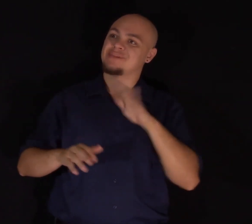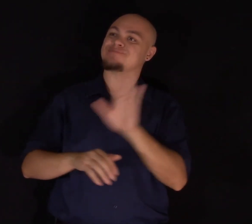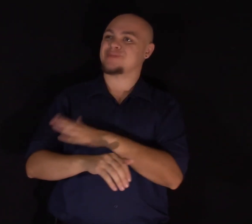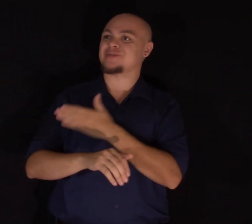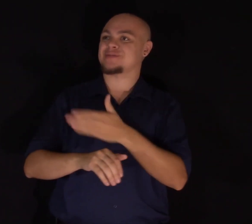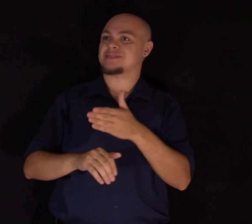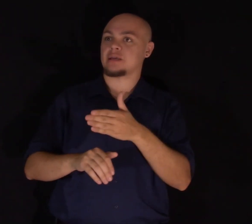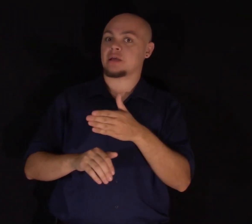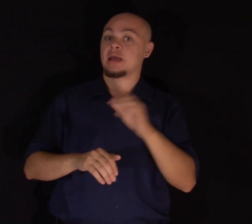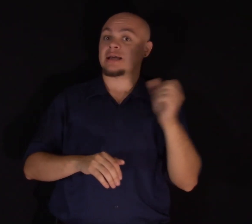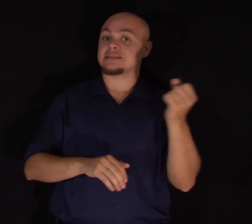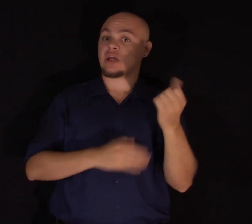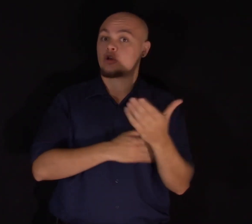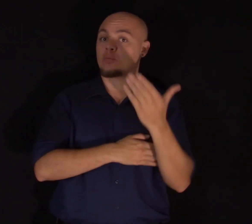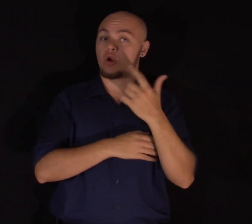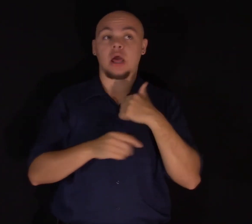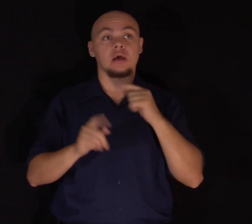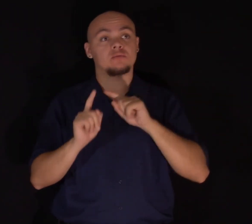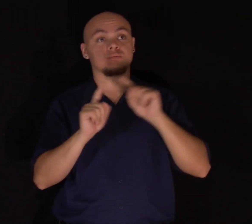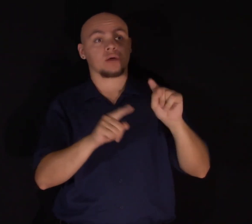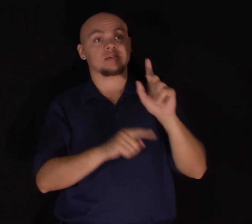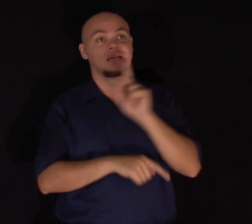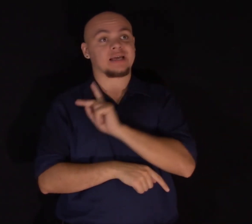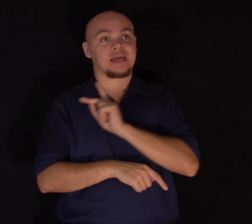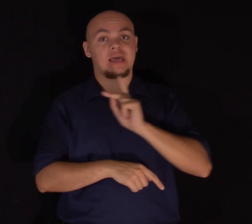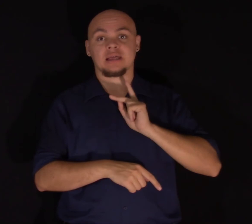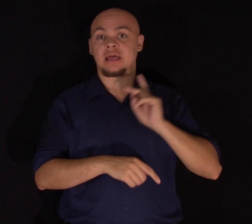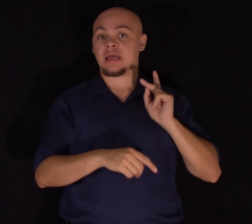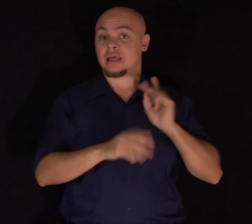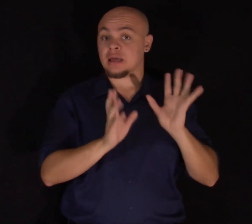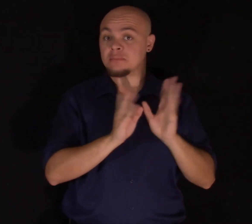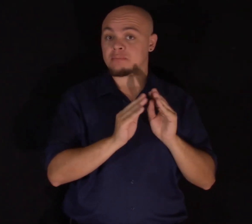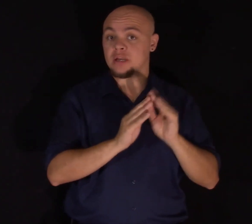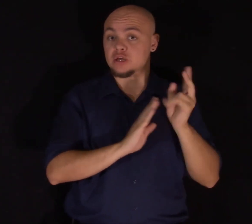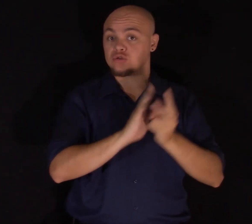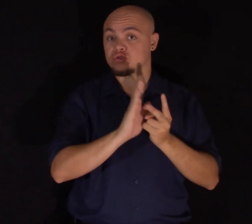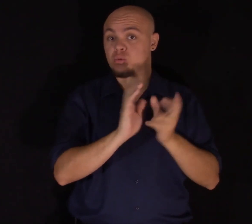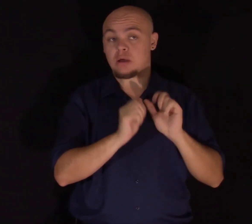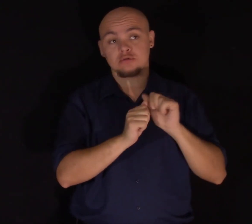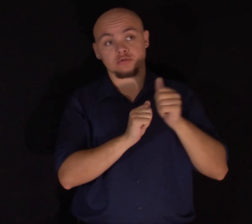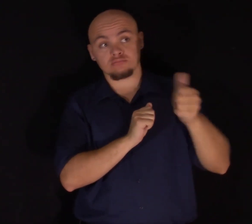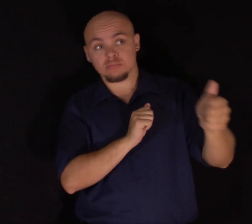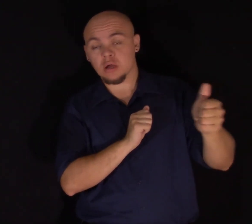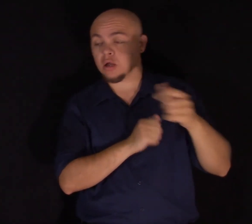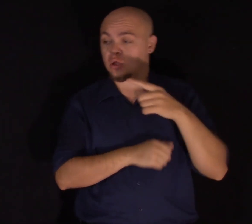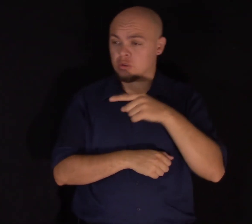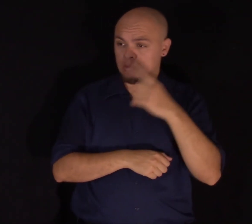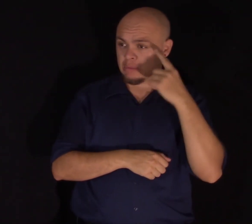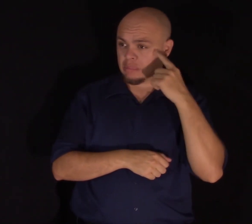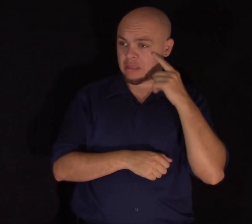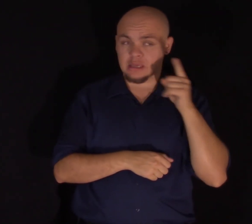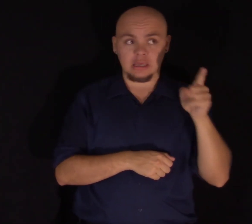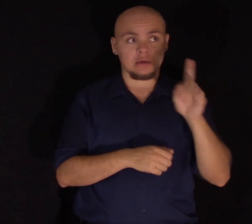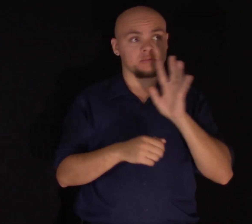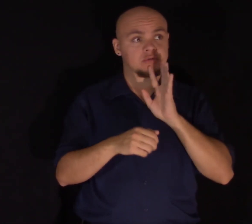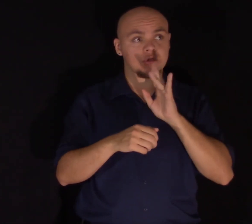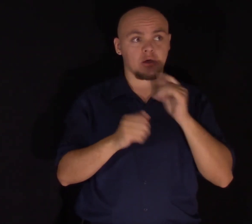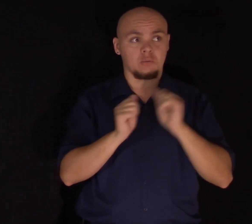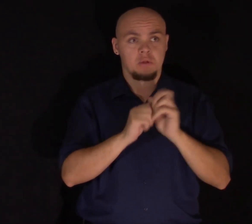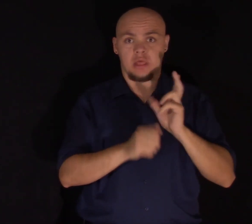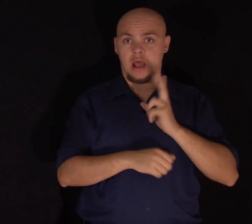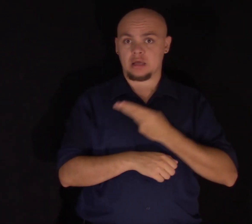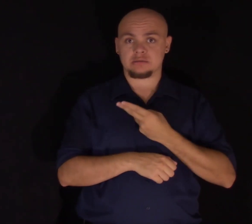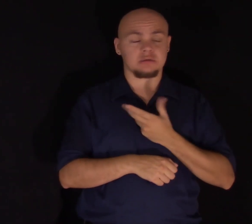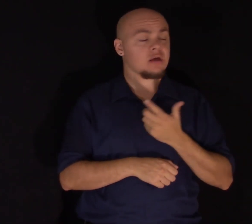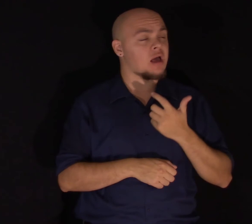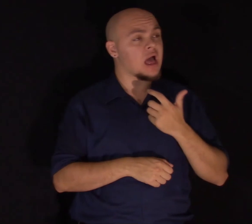then Saturday morning, they followed me to a Klan rally 2 hours from my house. And they said to me, "Do you think Mr. Kelly will even talk to us?" I said,